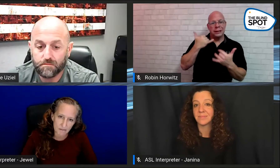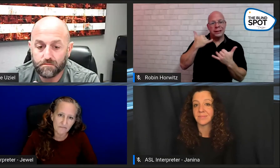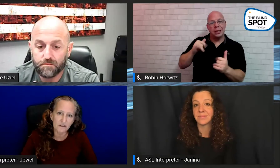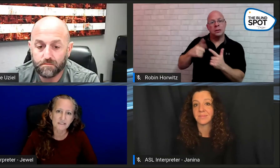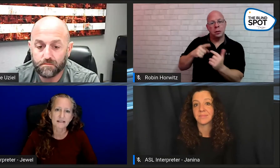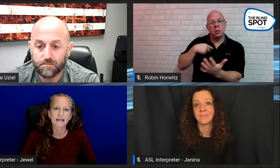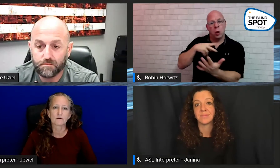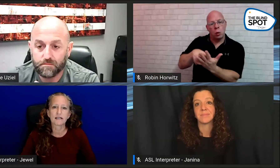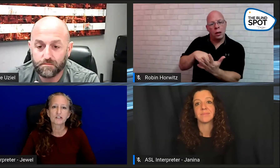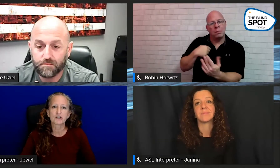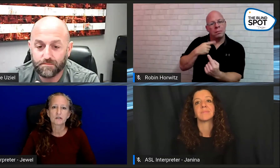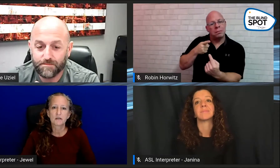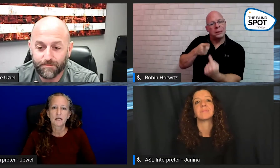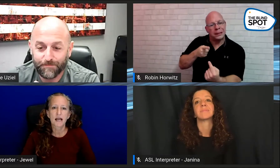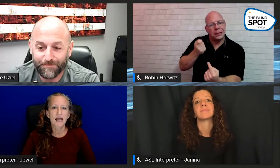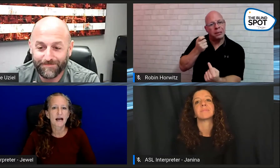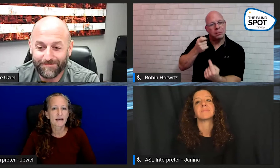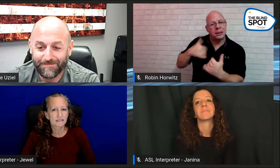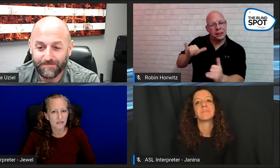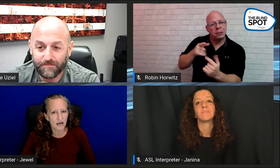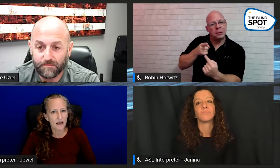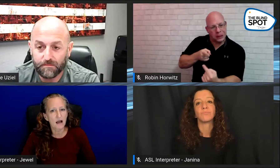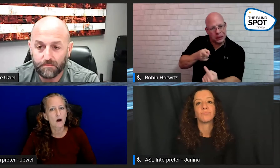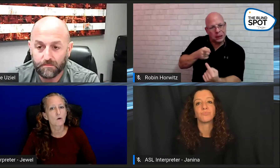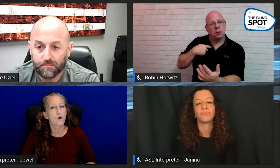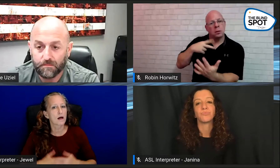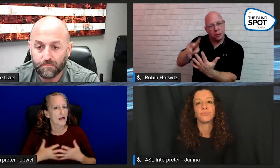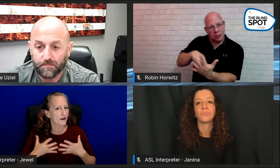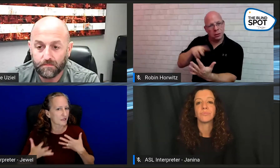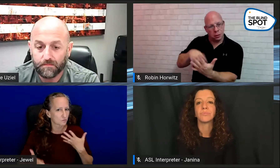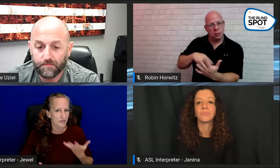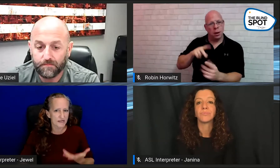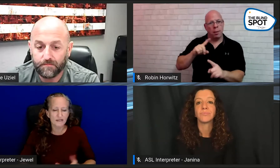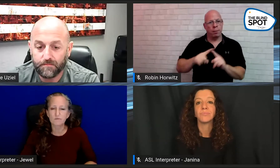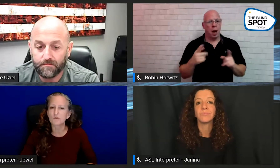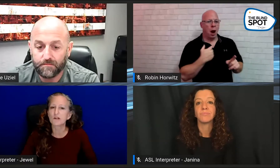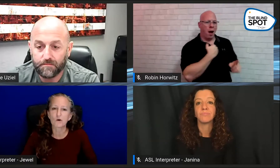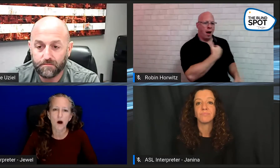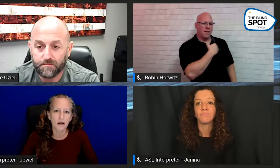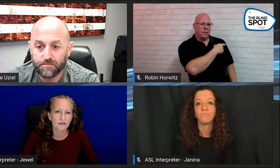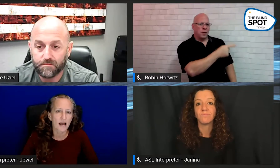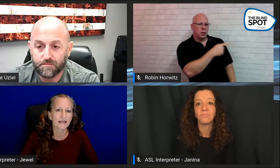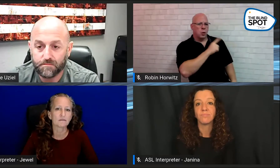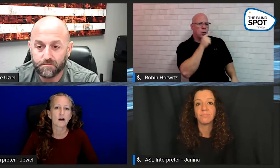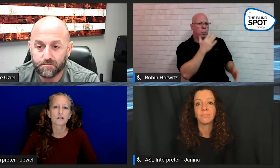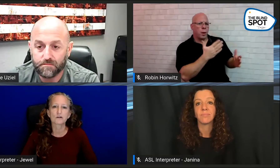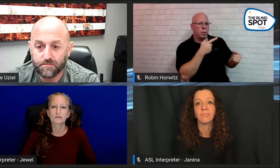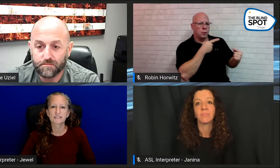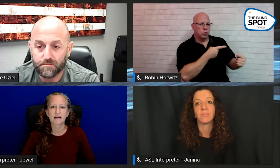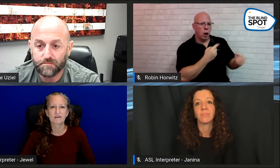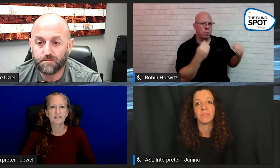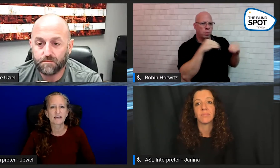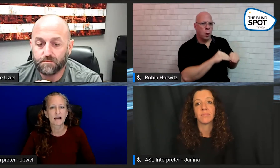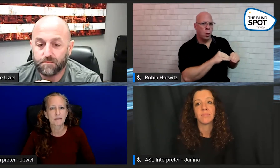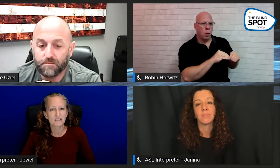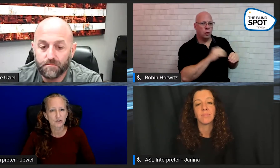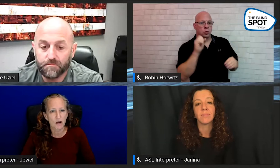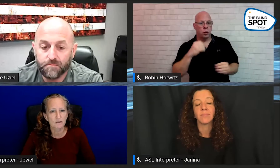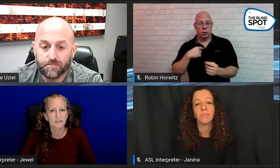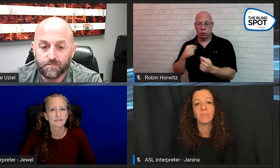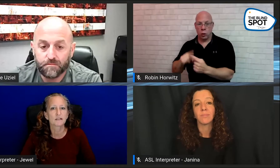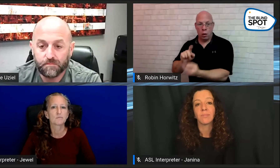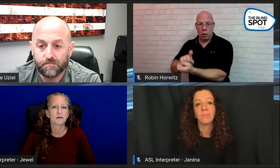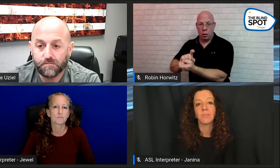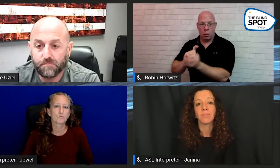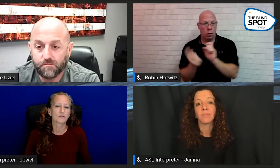is not my first language. And while I can read, online articles and everything, I may